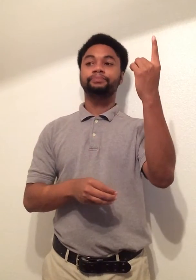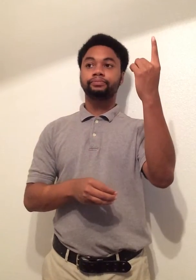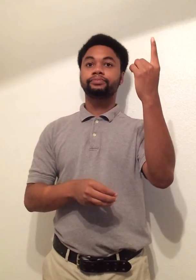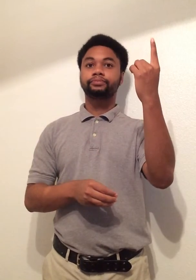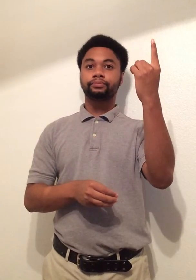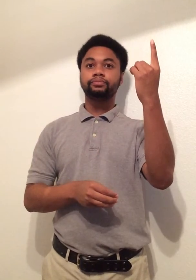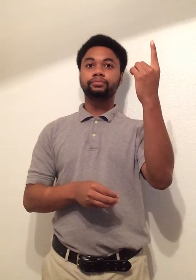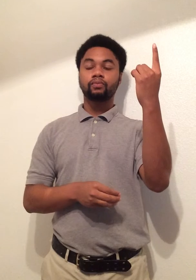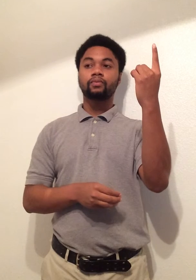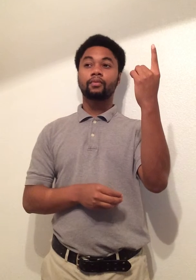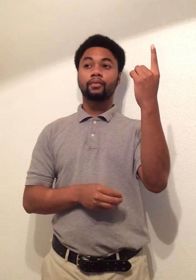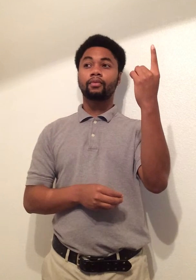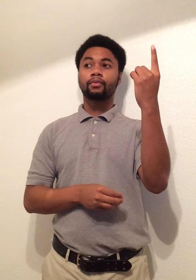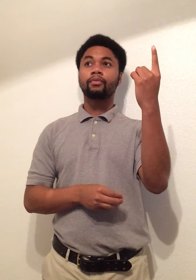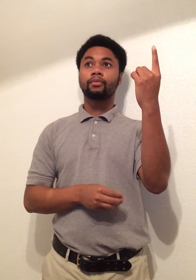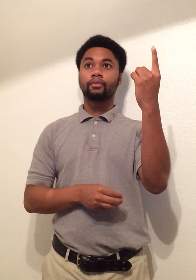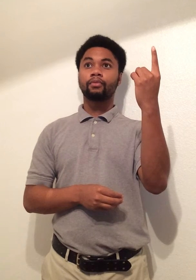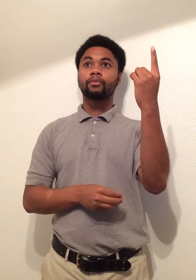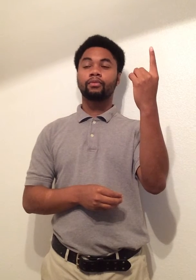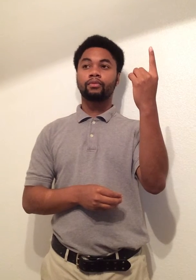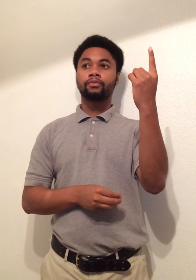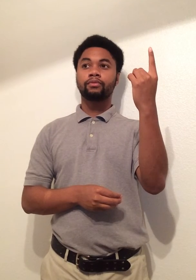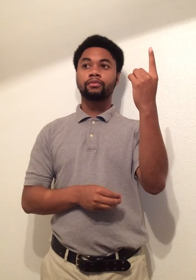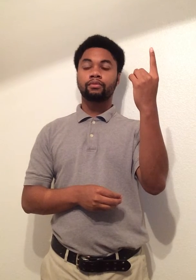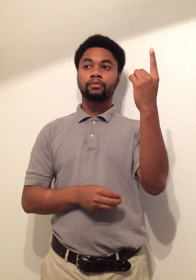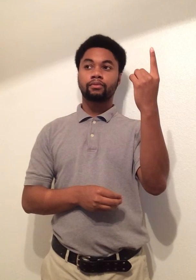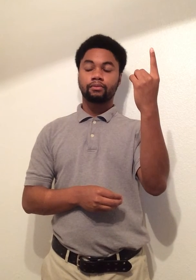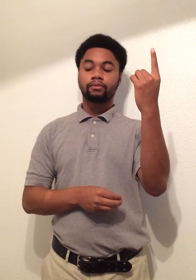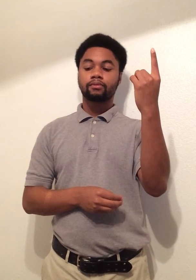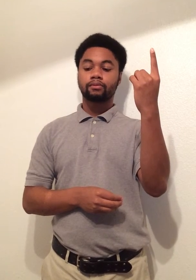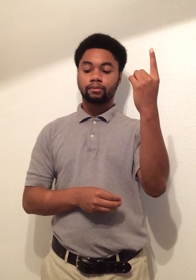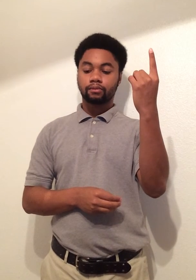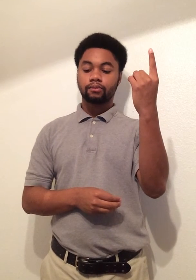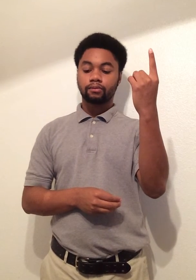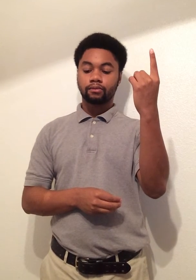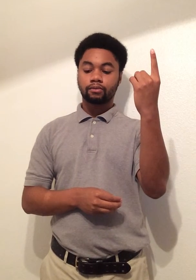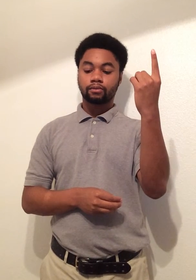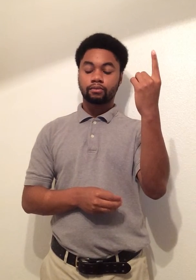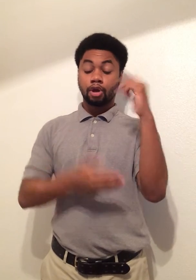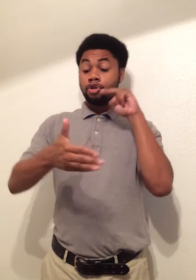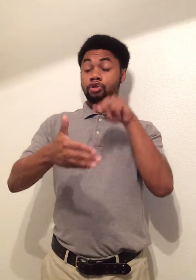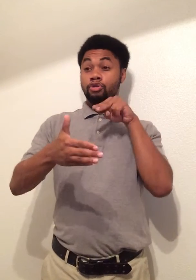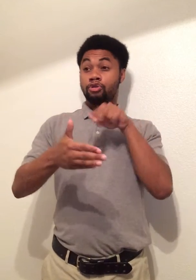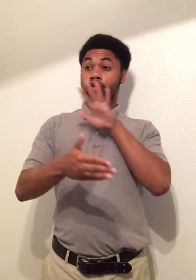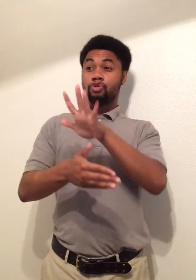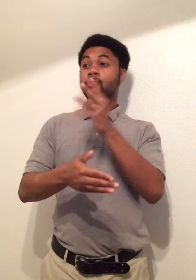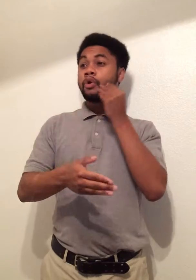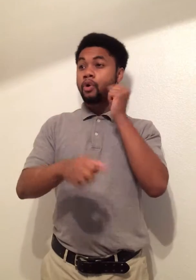you to go back in your homework or your daily work and find the page that I gave you on